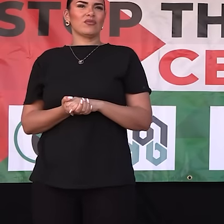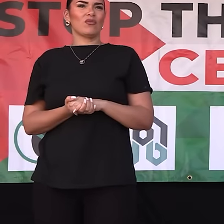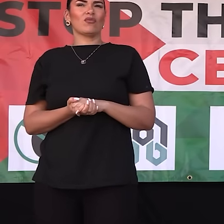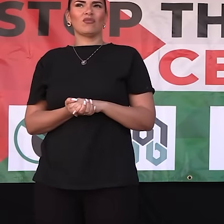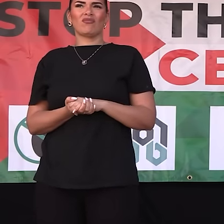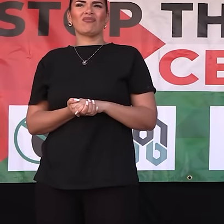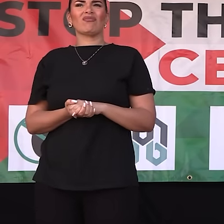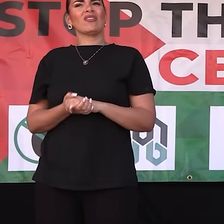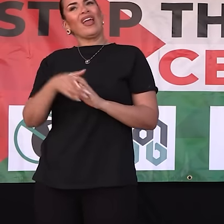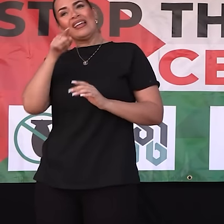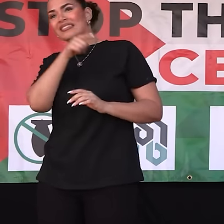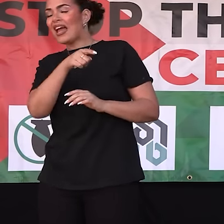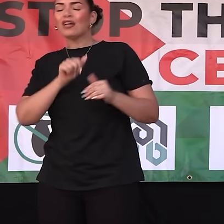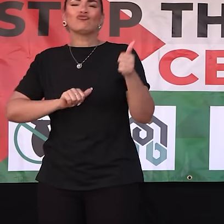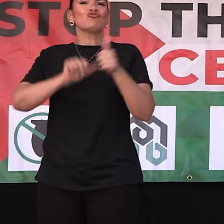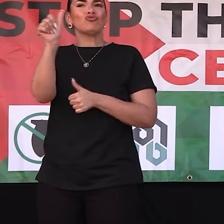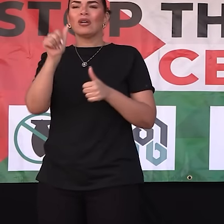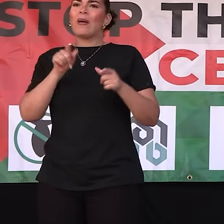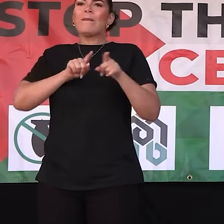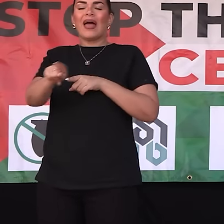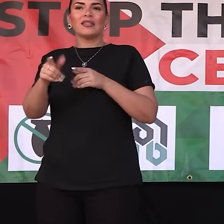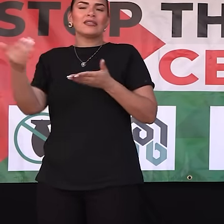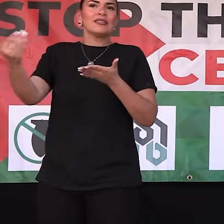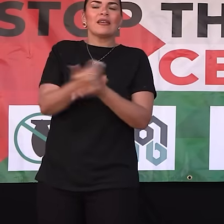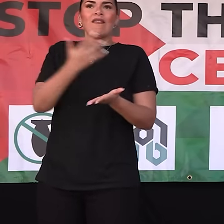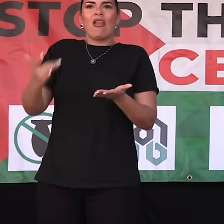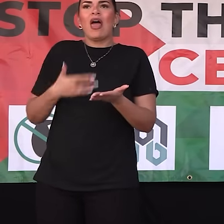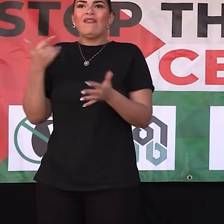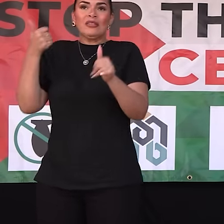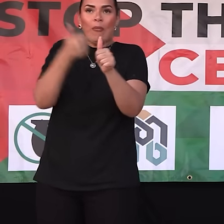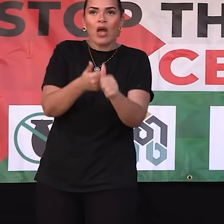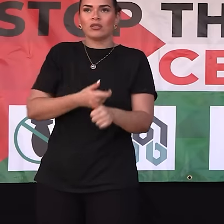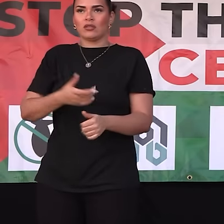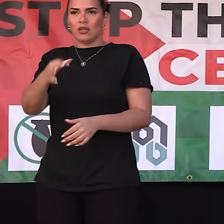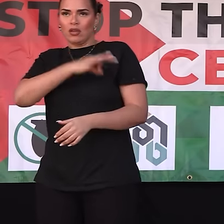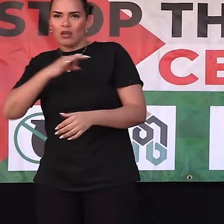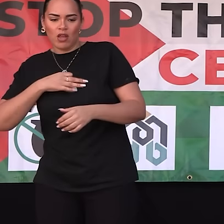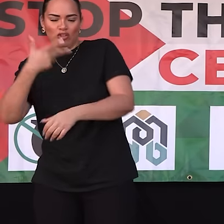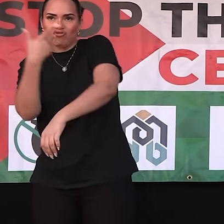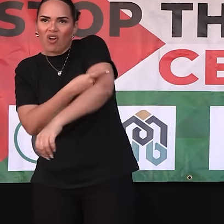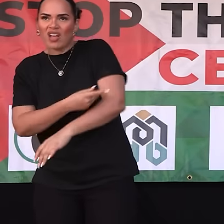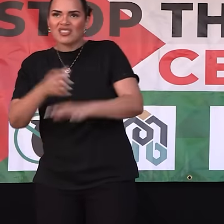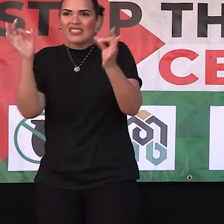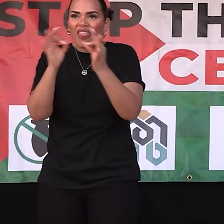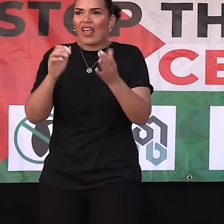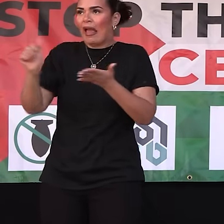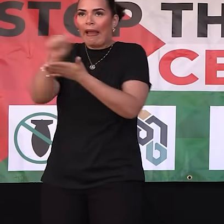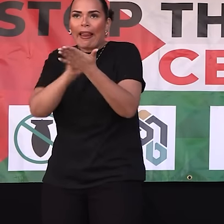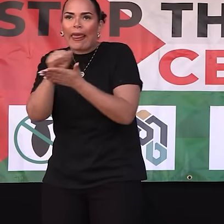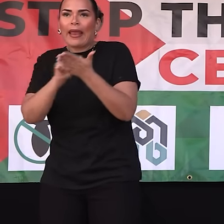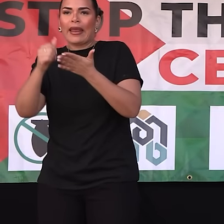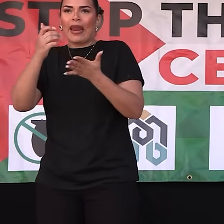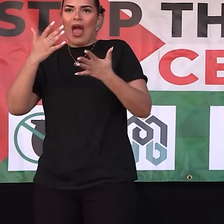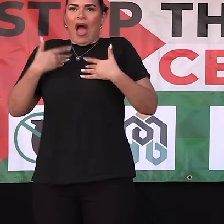They are doing their best to save lives and support people without anesthetics, without any means of even cleaning